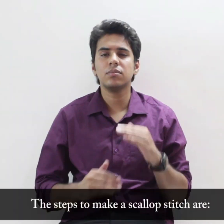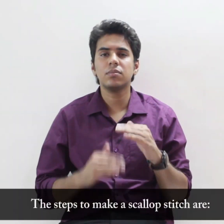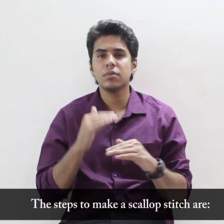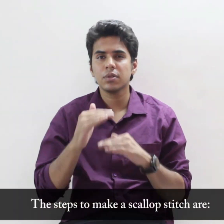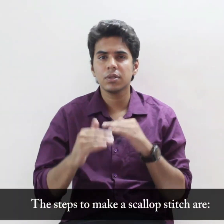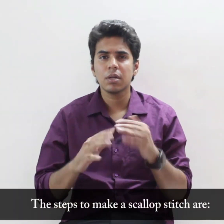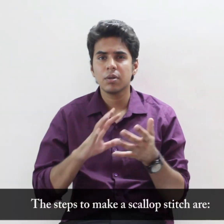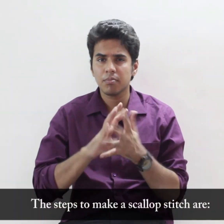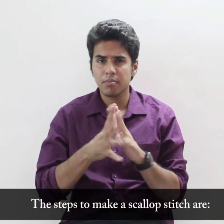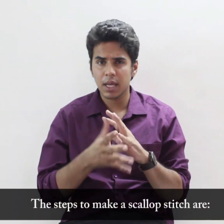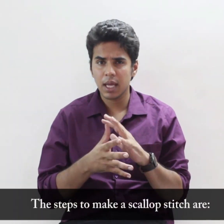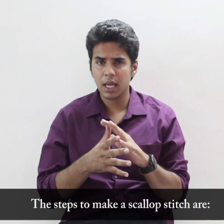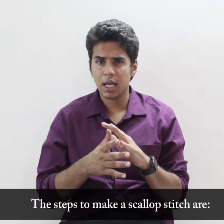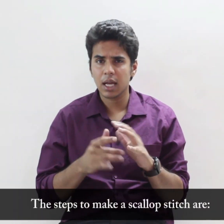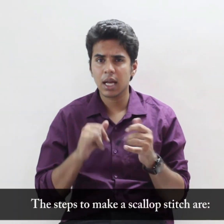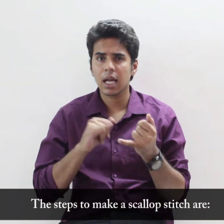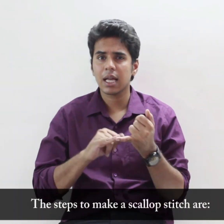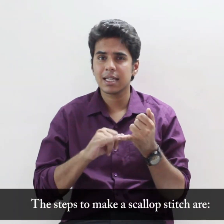The steps to make a scallop stitch are: